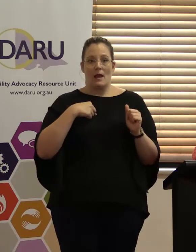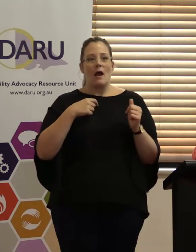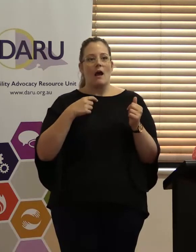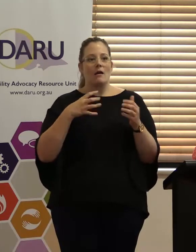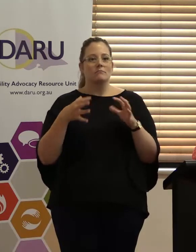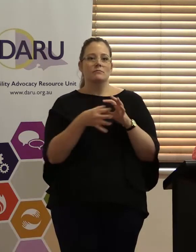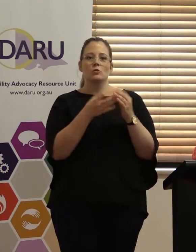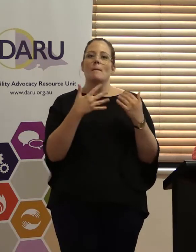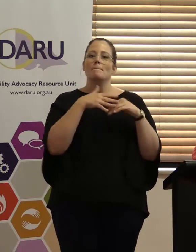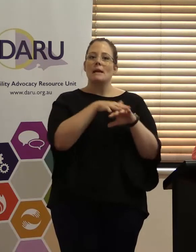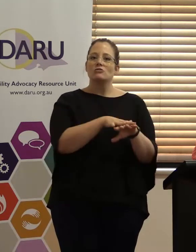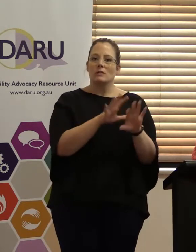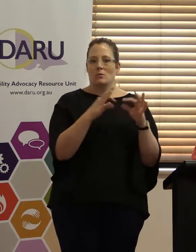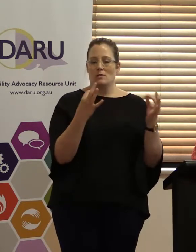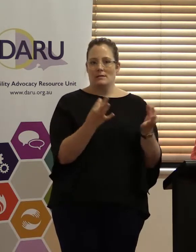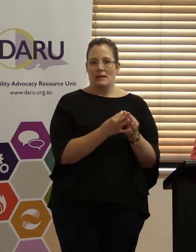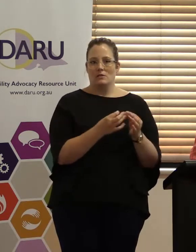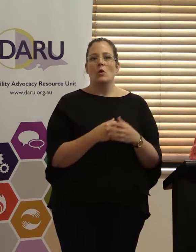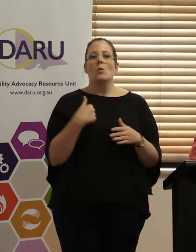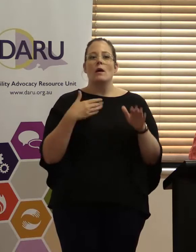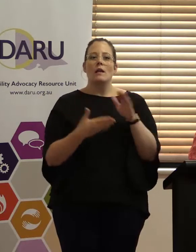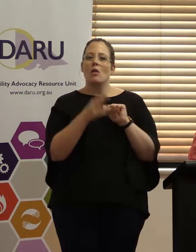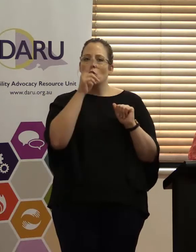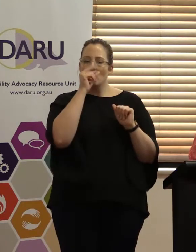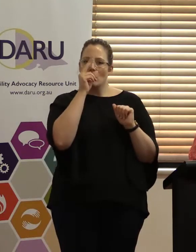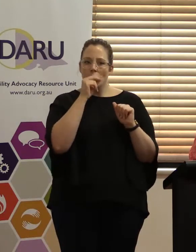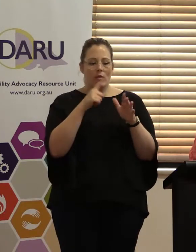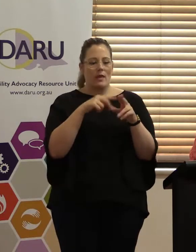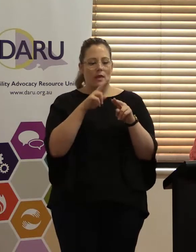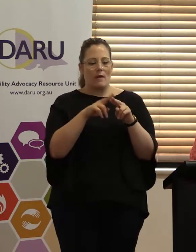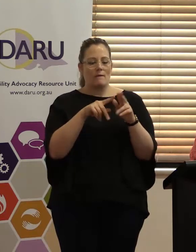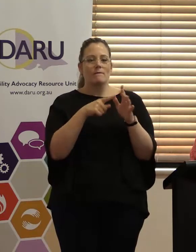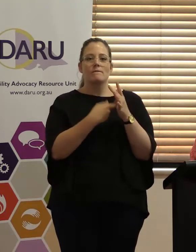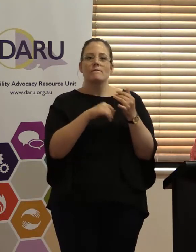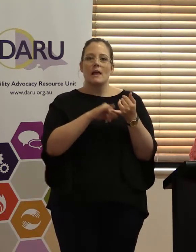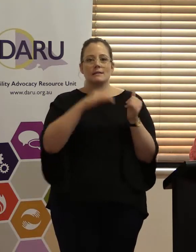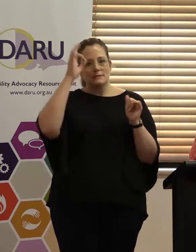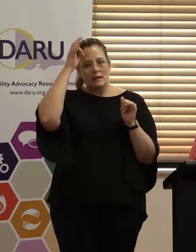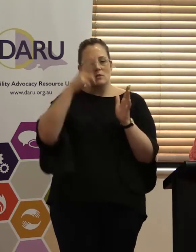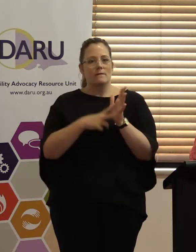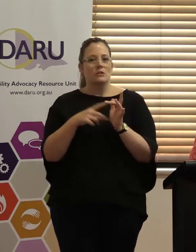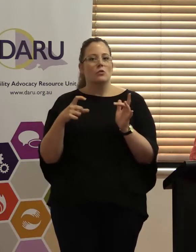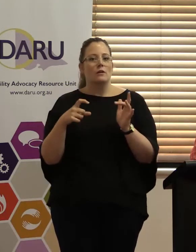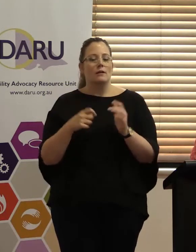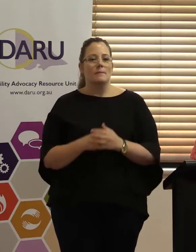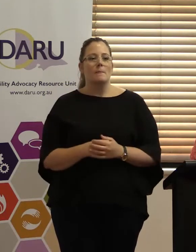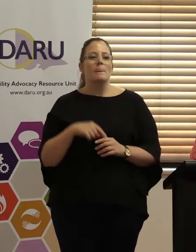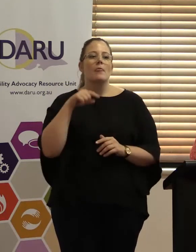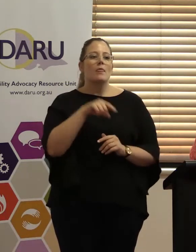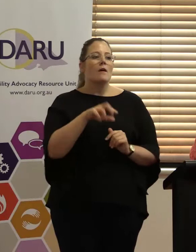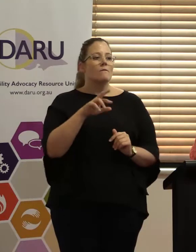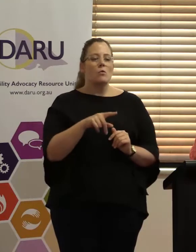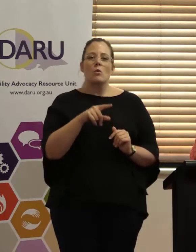setting. So we are part of the Youth Affairs Council of Victoria, which is a peak body for youth workers and